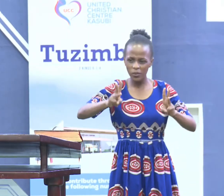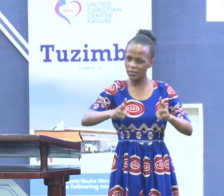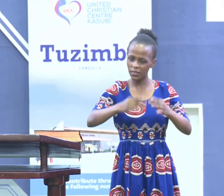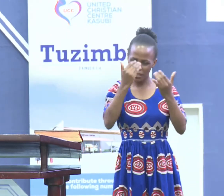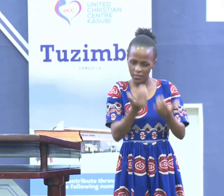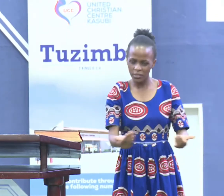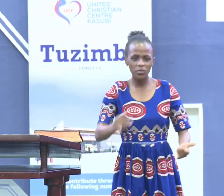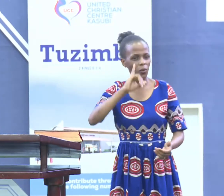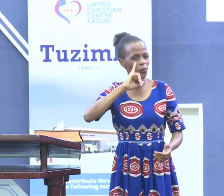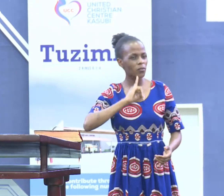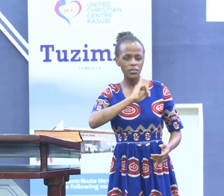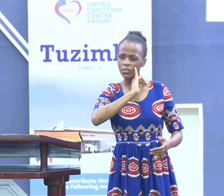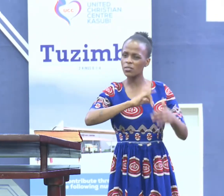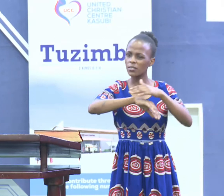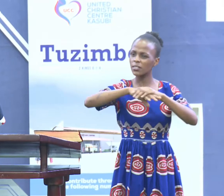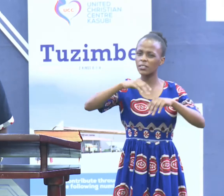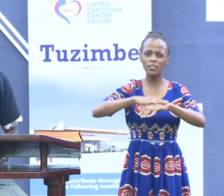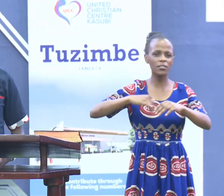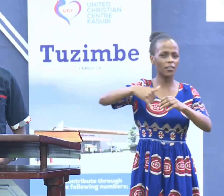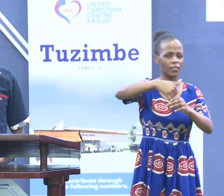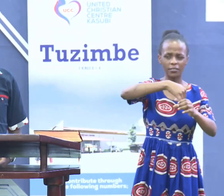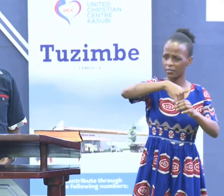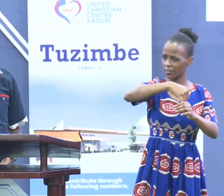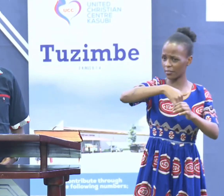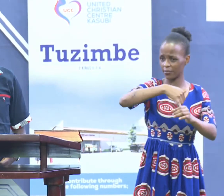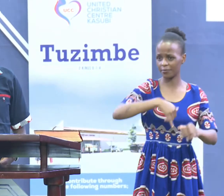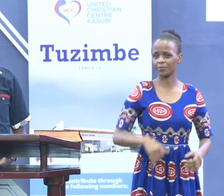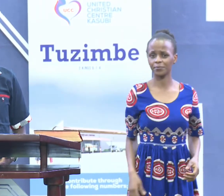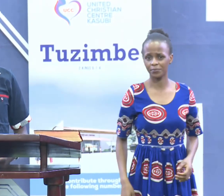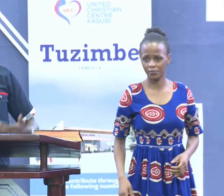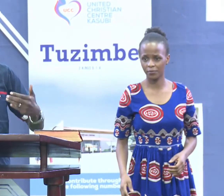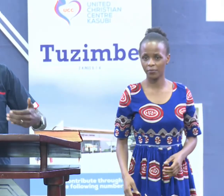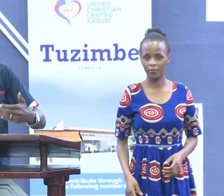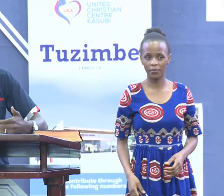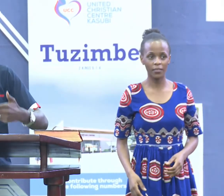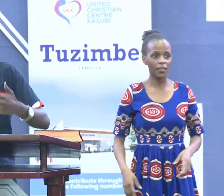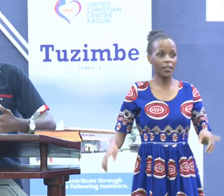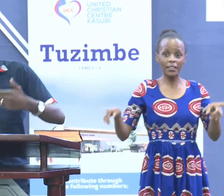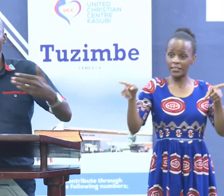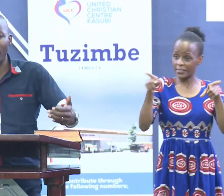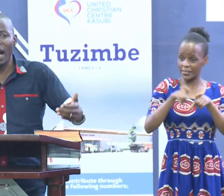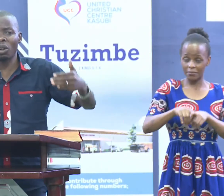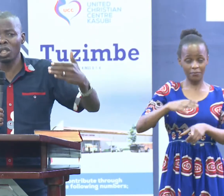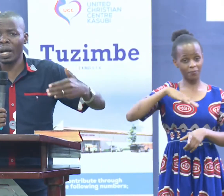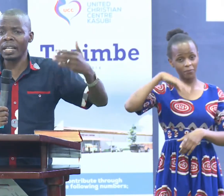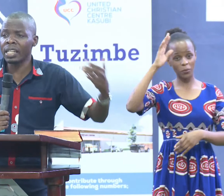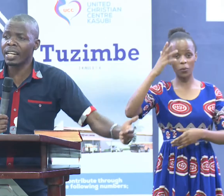In another way, the children of Israel had not been part of it.